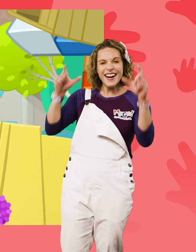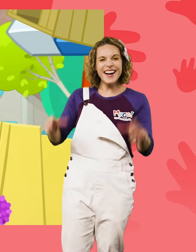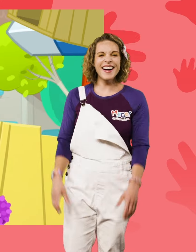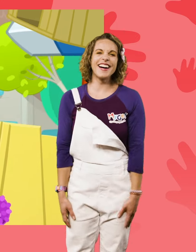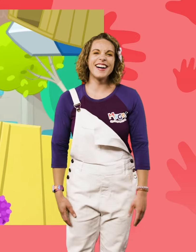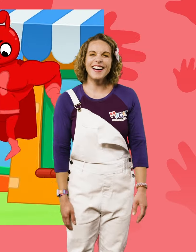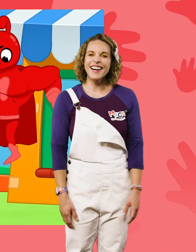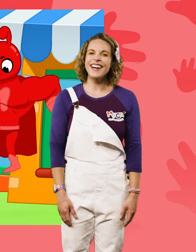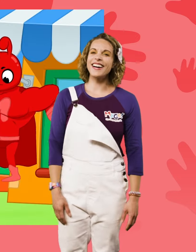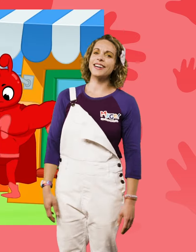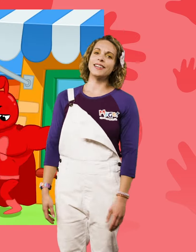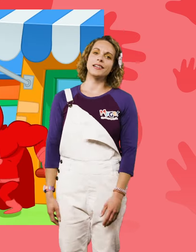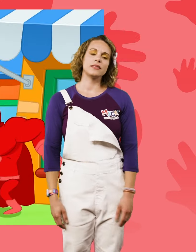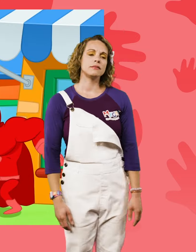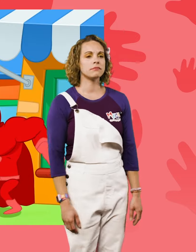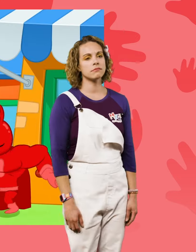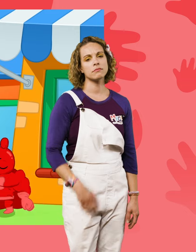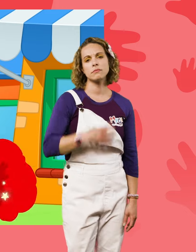My glasses!